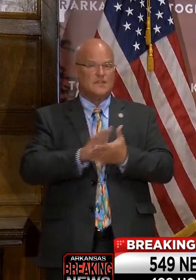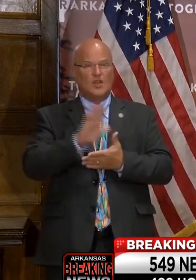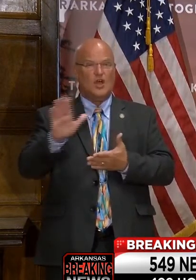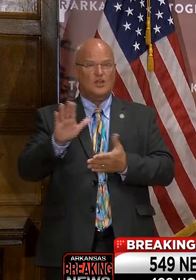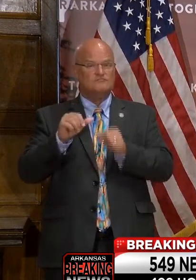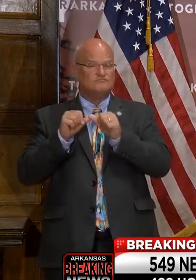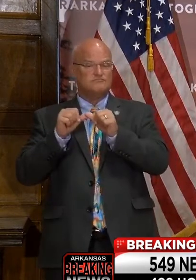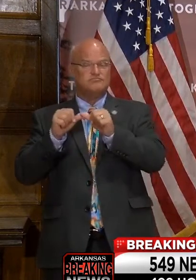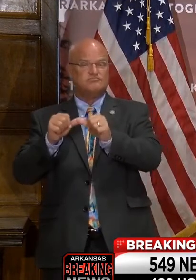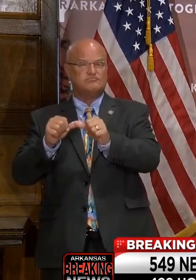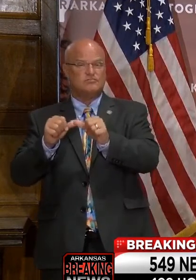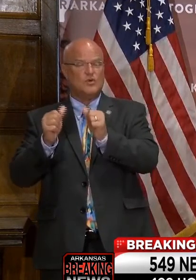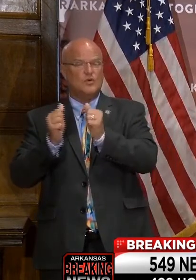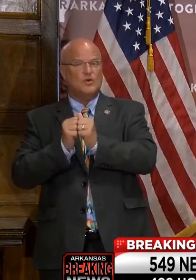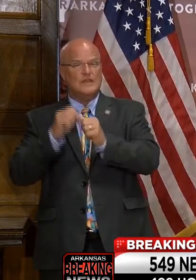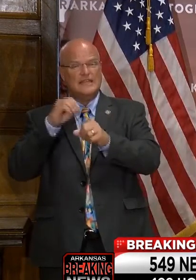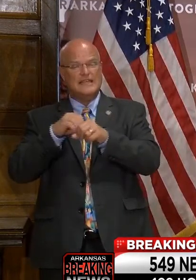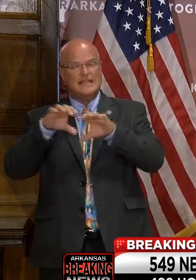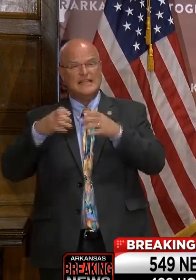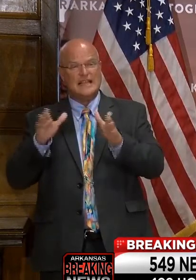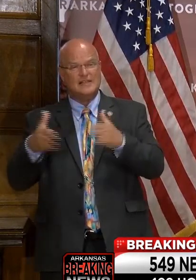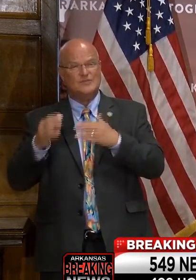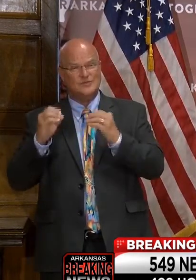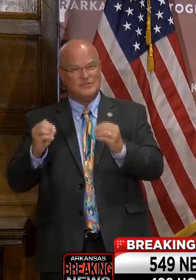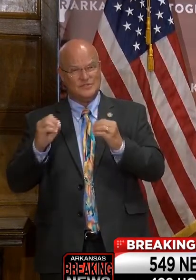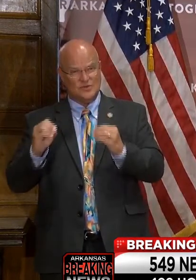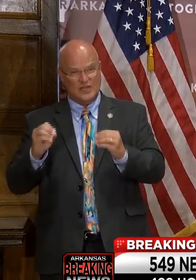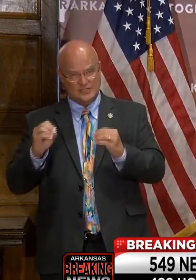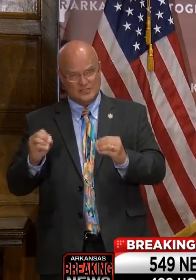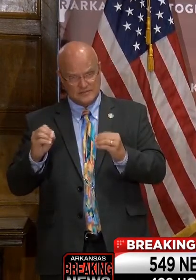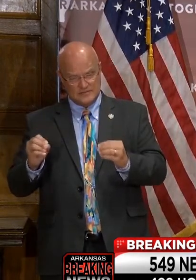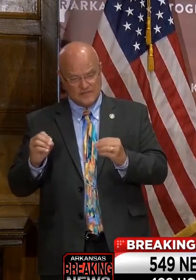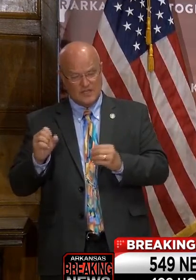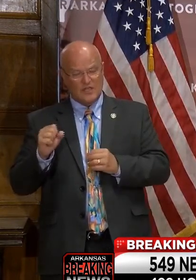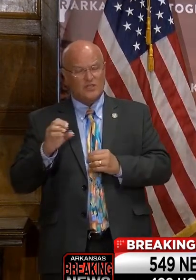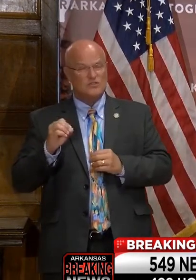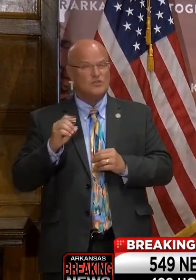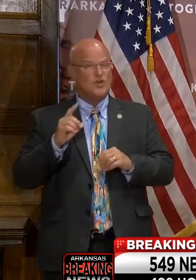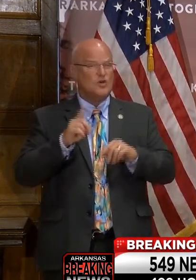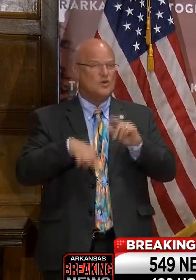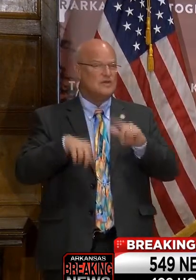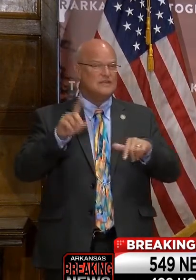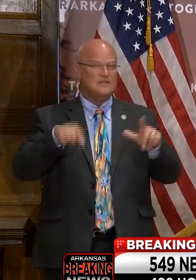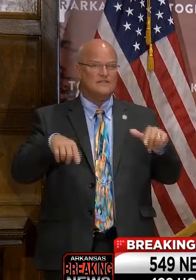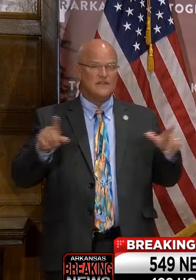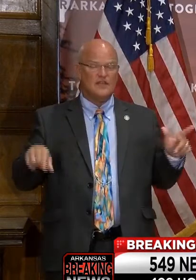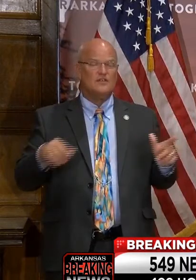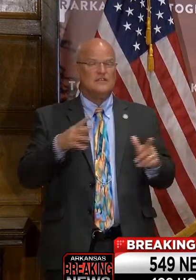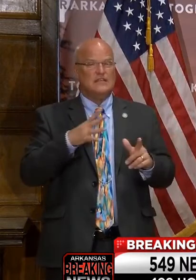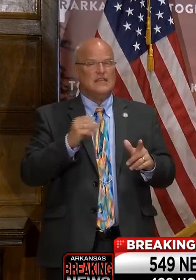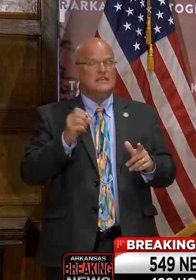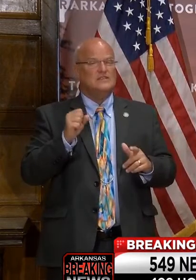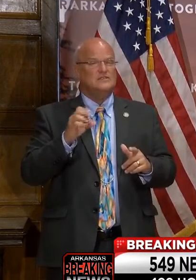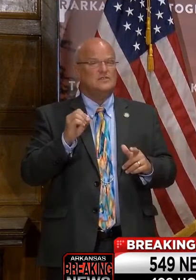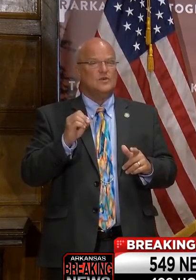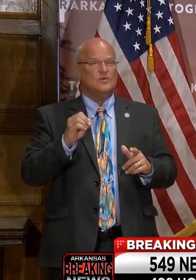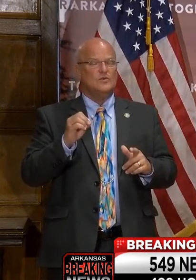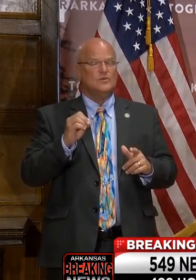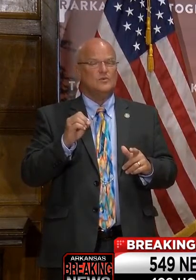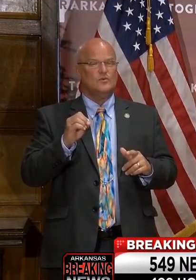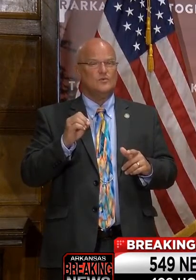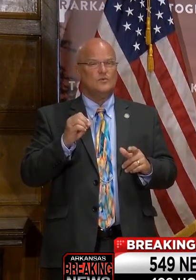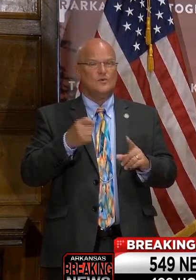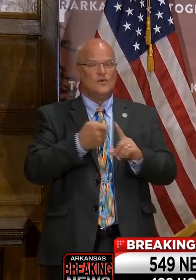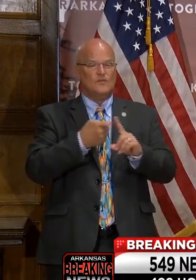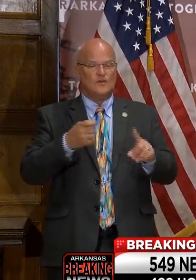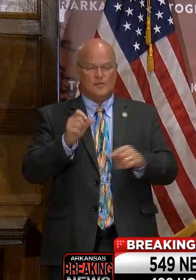are continuing on with in-classroom instruction. And so it varies. And so